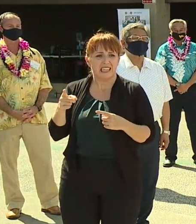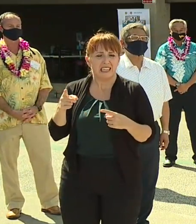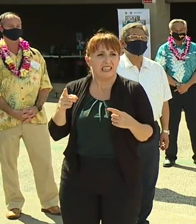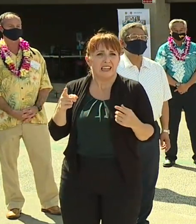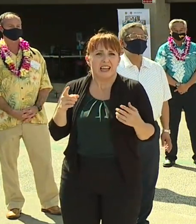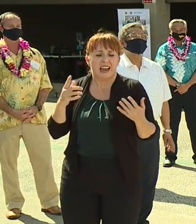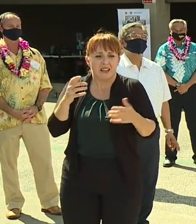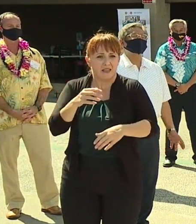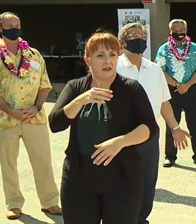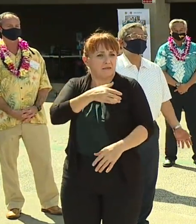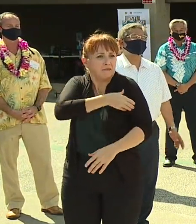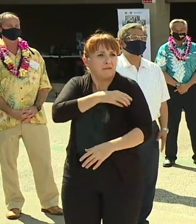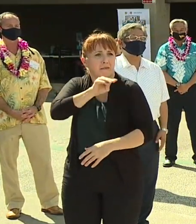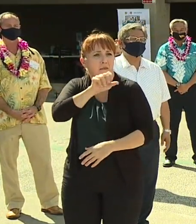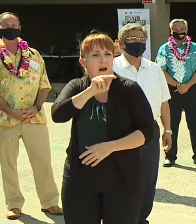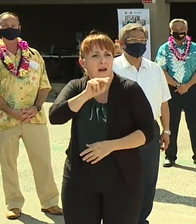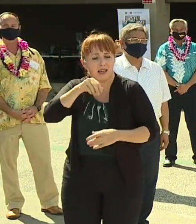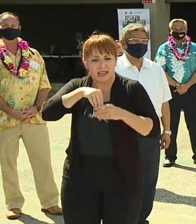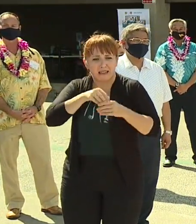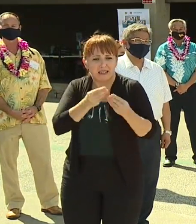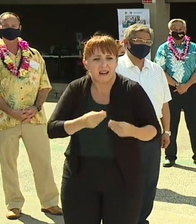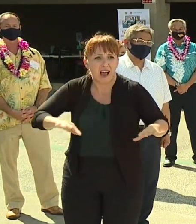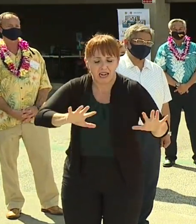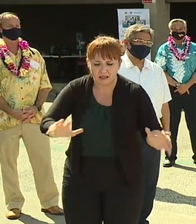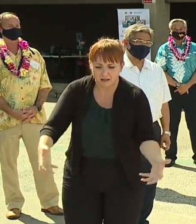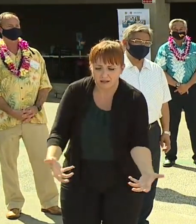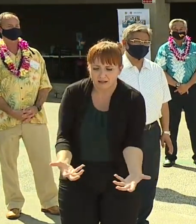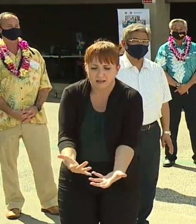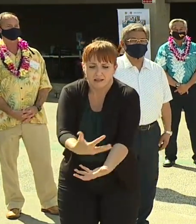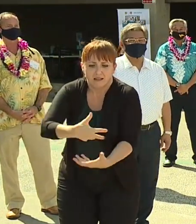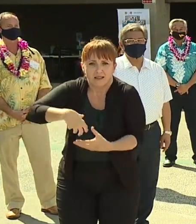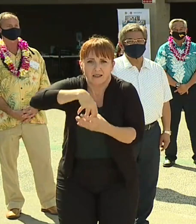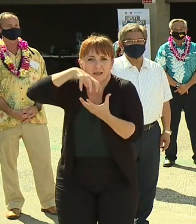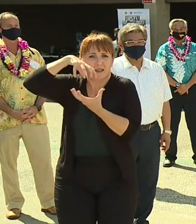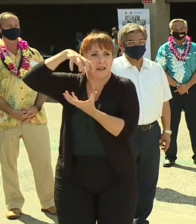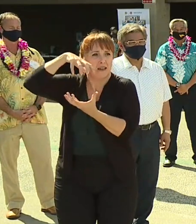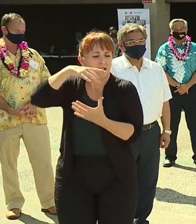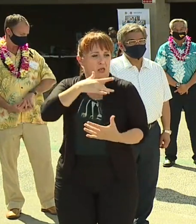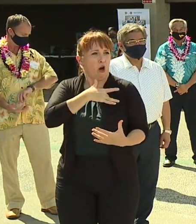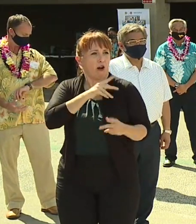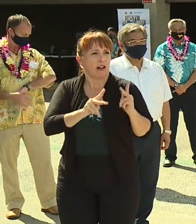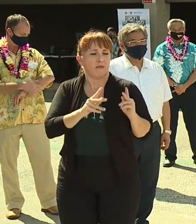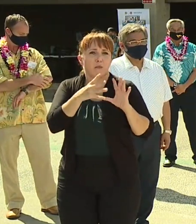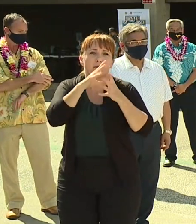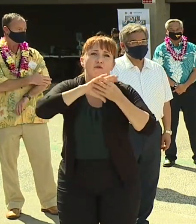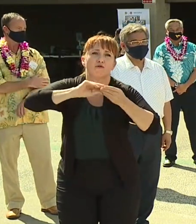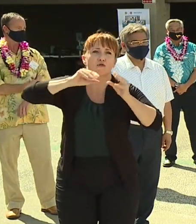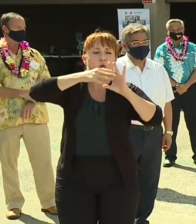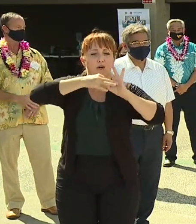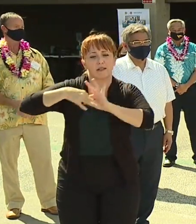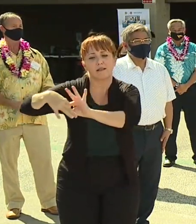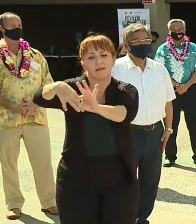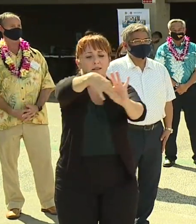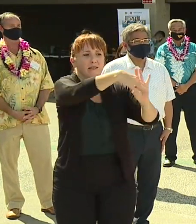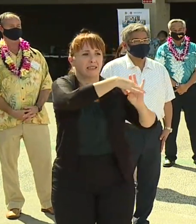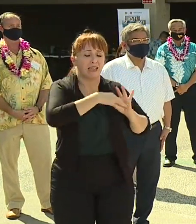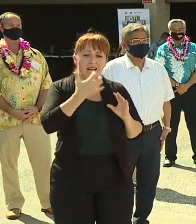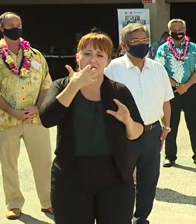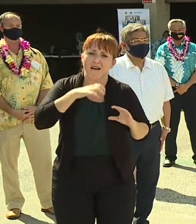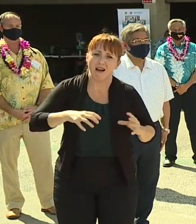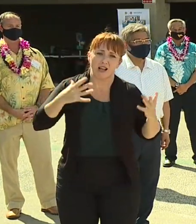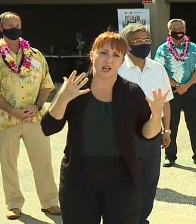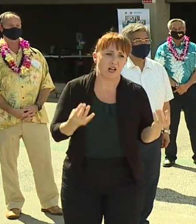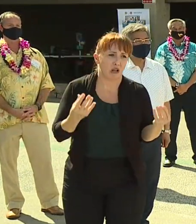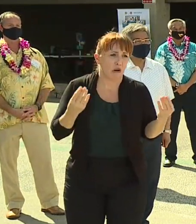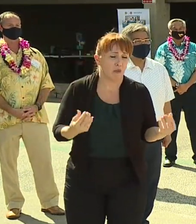picks up the mana of the aina and the heart of the people and tells stories. And while it's super hot and humid right